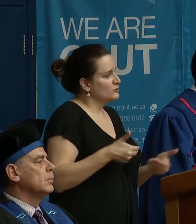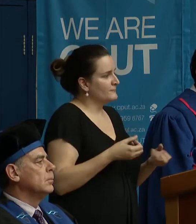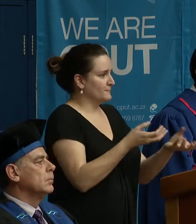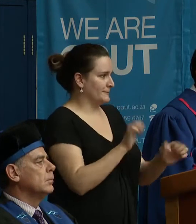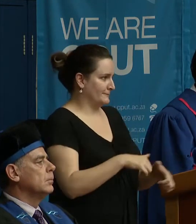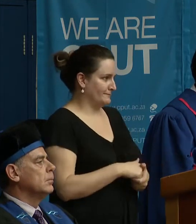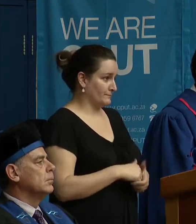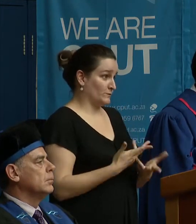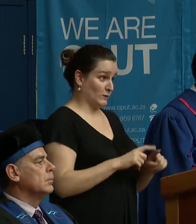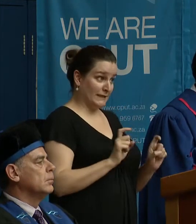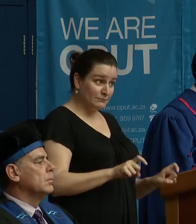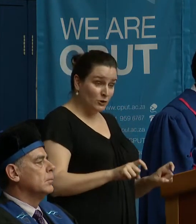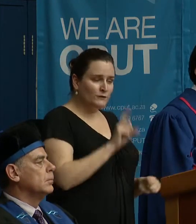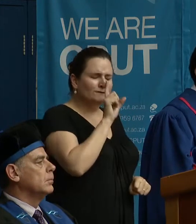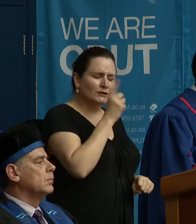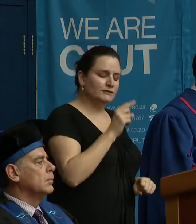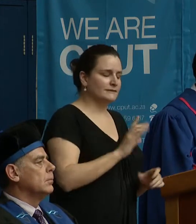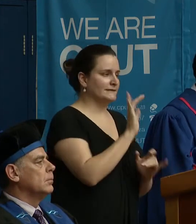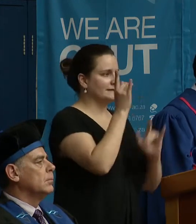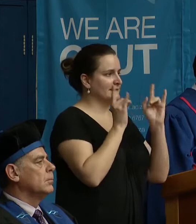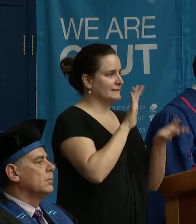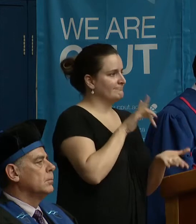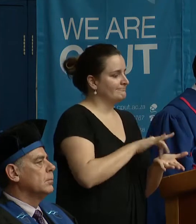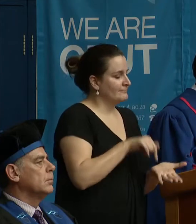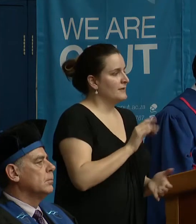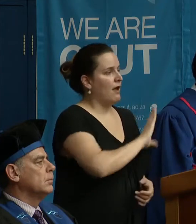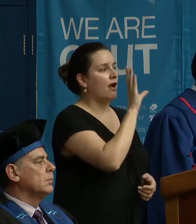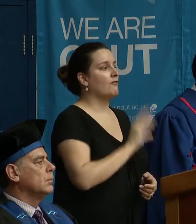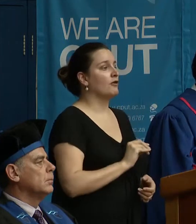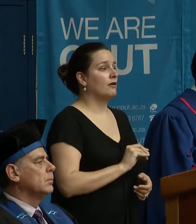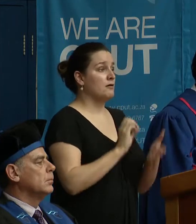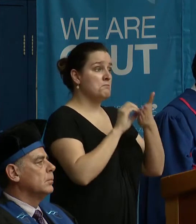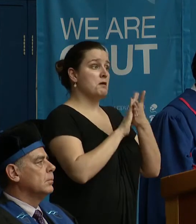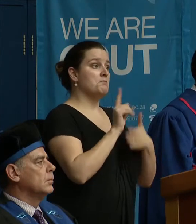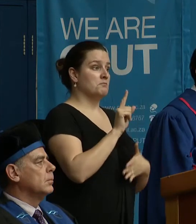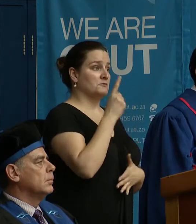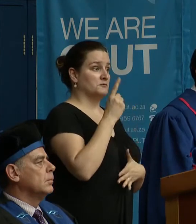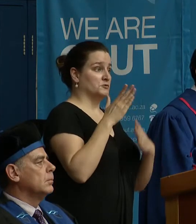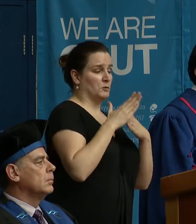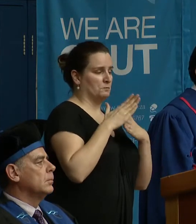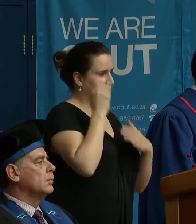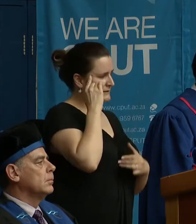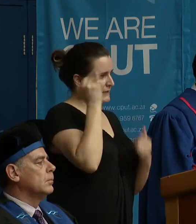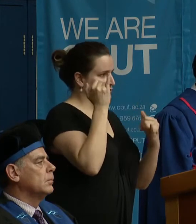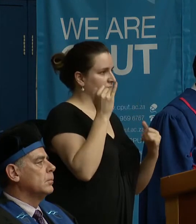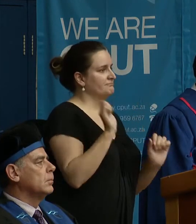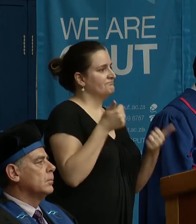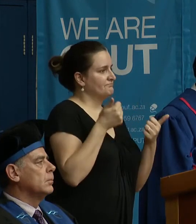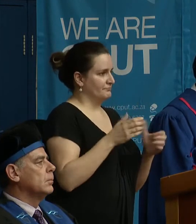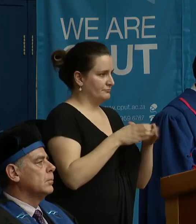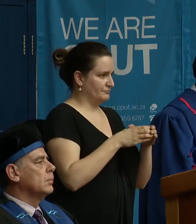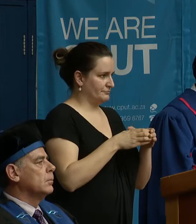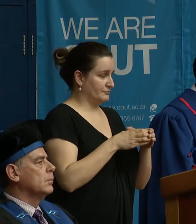projects, Cape Town was the first African city to be listed as one of the top 21 intelligent communities of the world, and is today